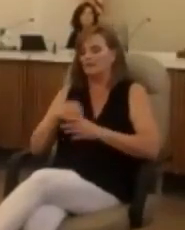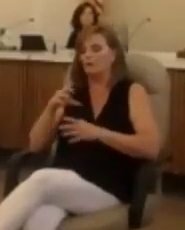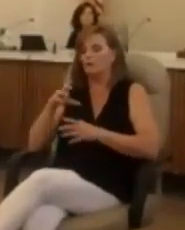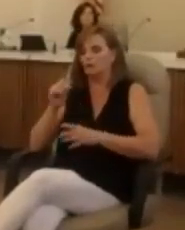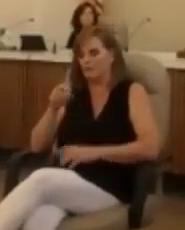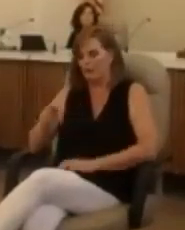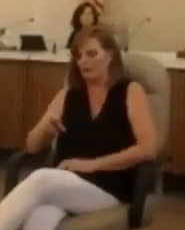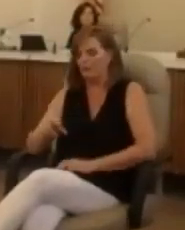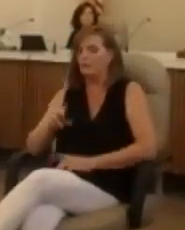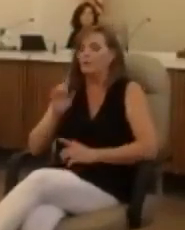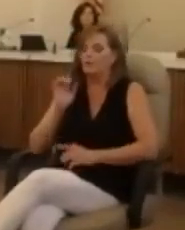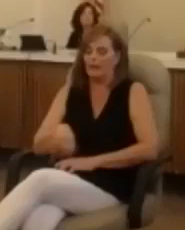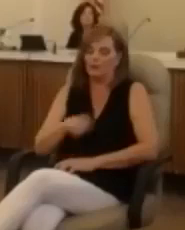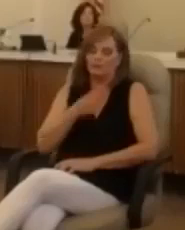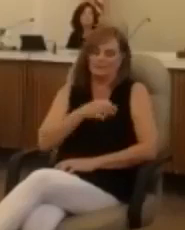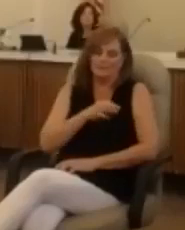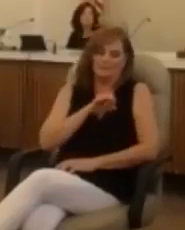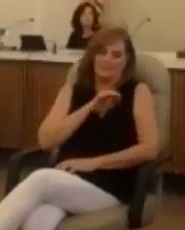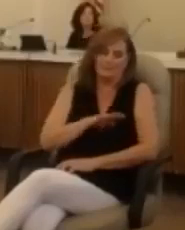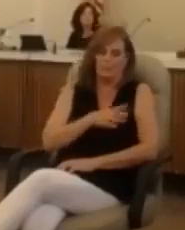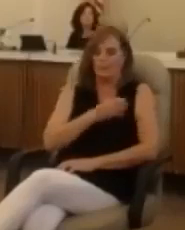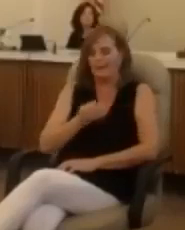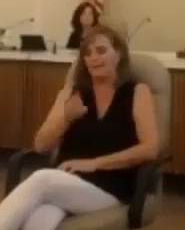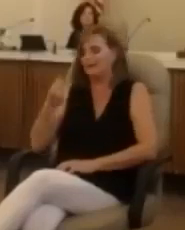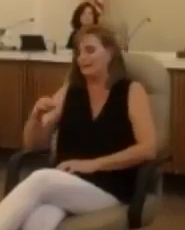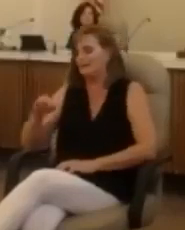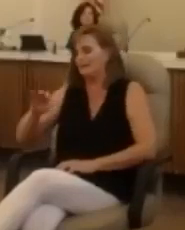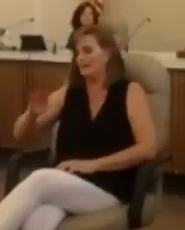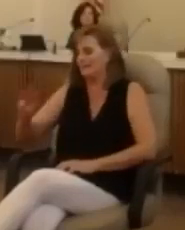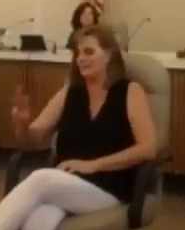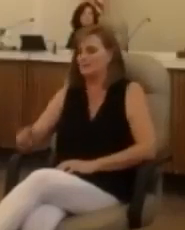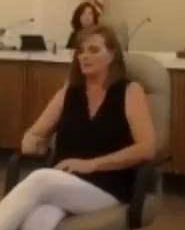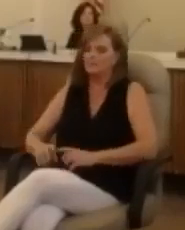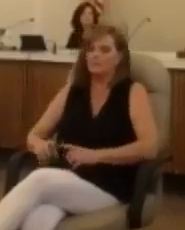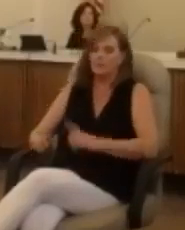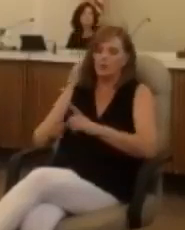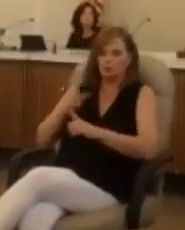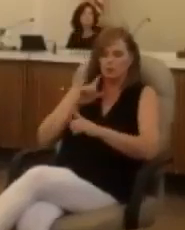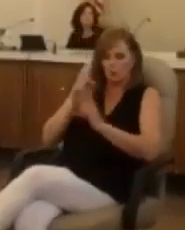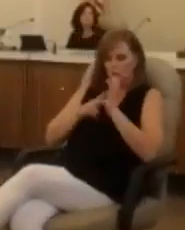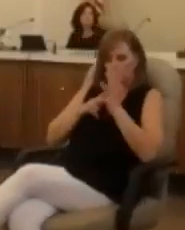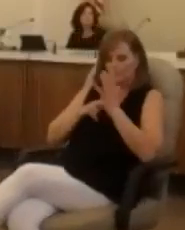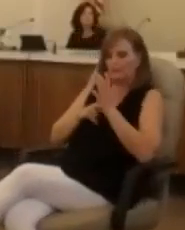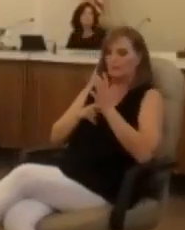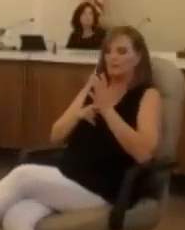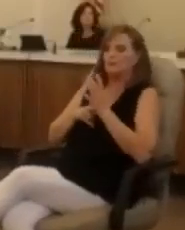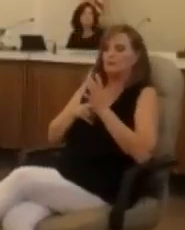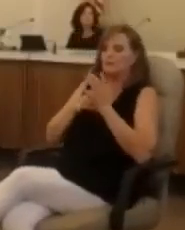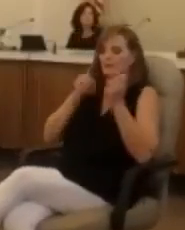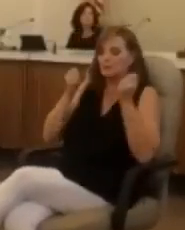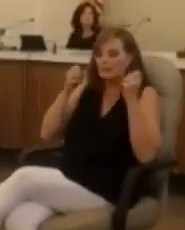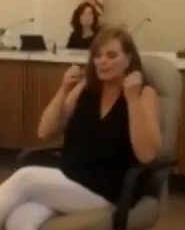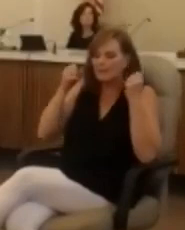That was 1994 and 1996. So you're saying that there's stacks of cars sitting, making those turns